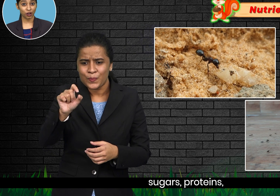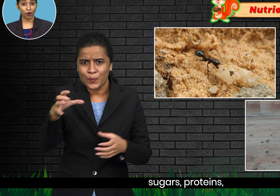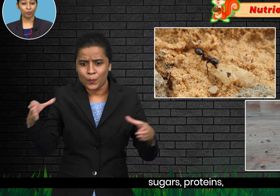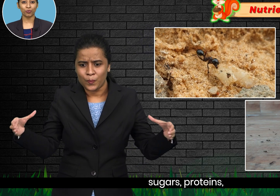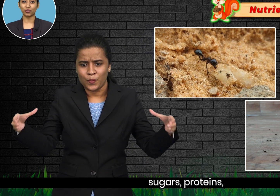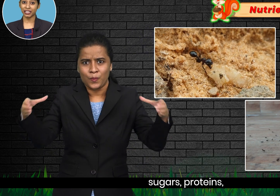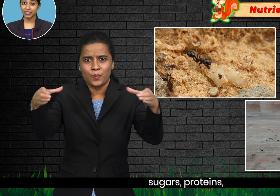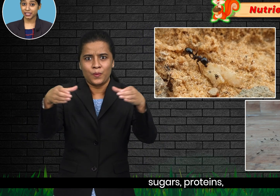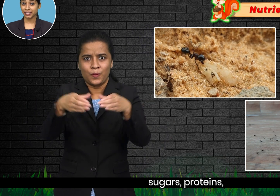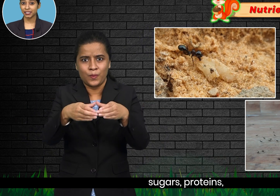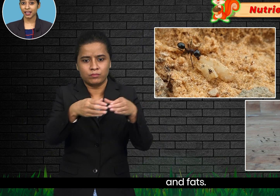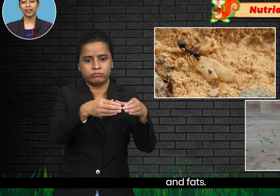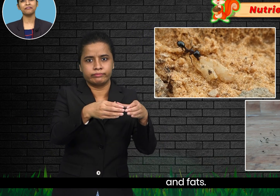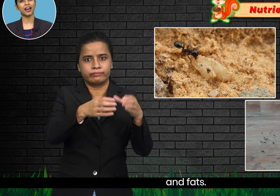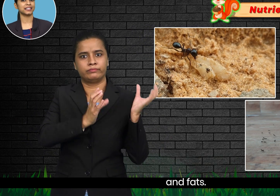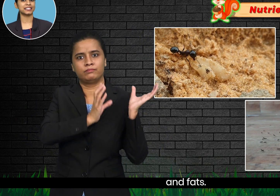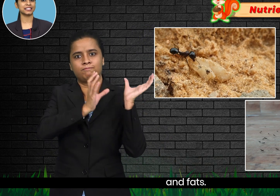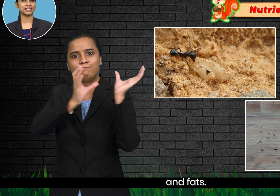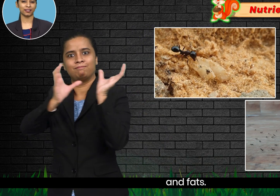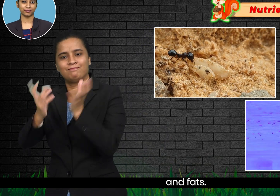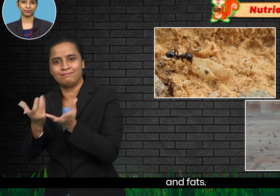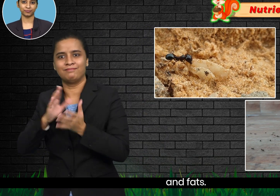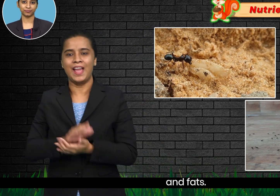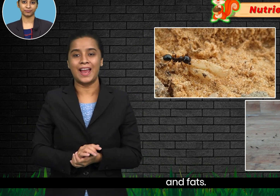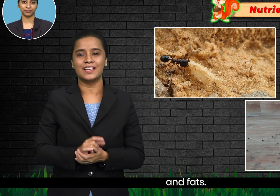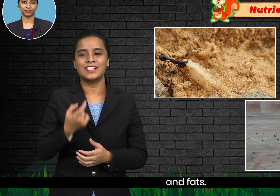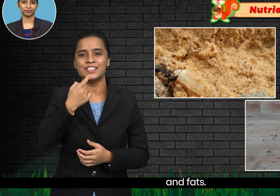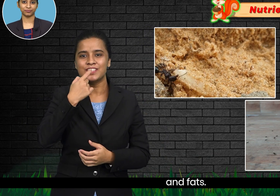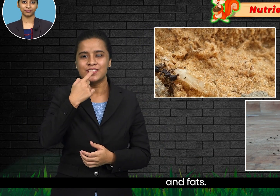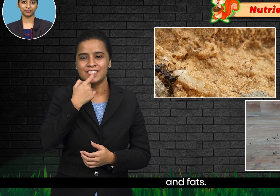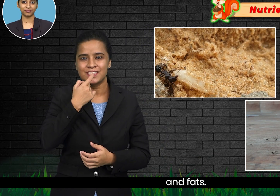sugars, proteins and fats.